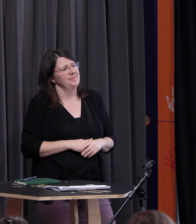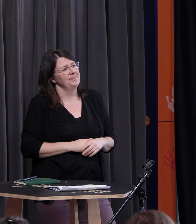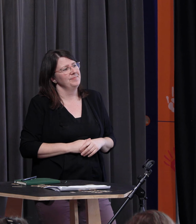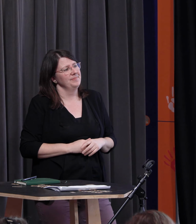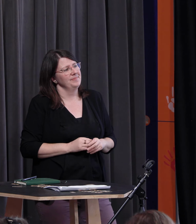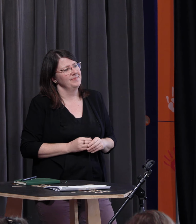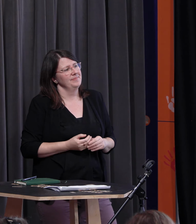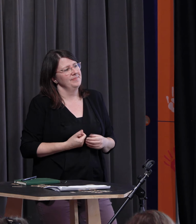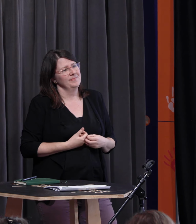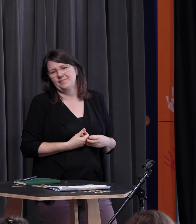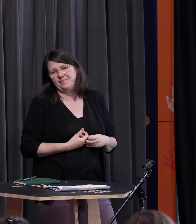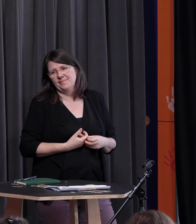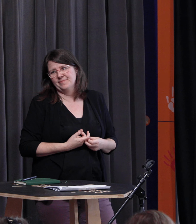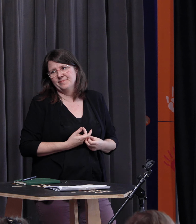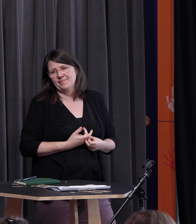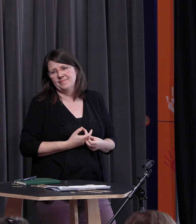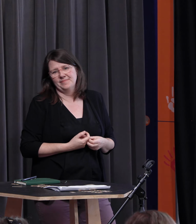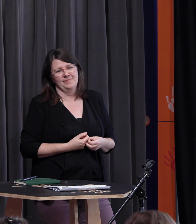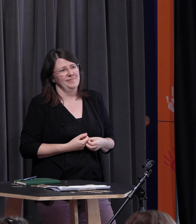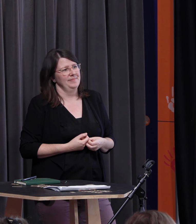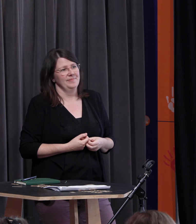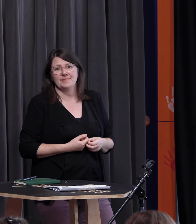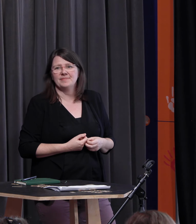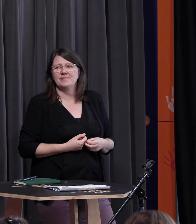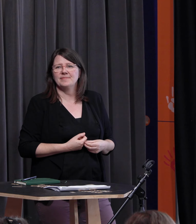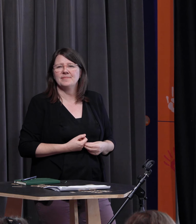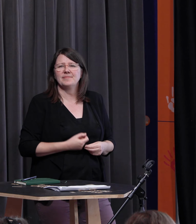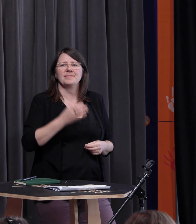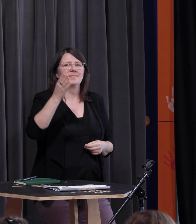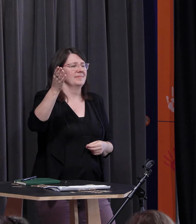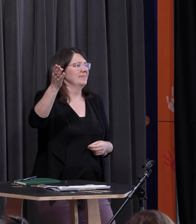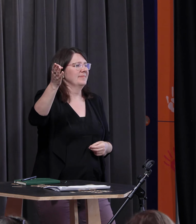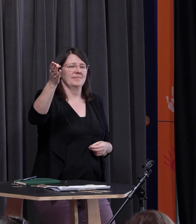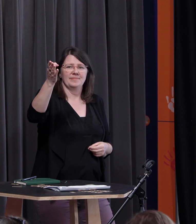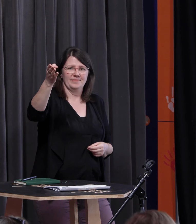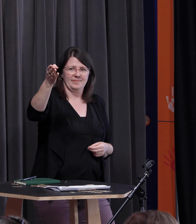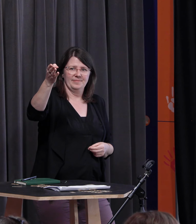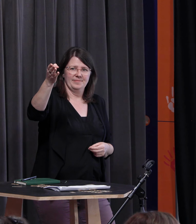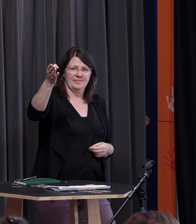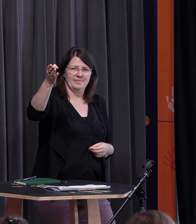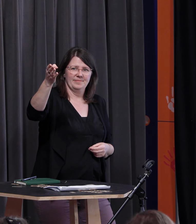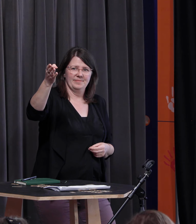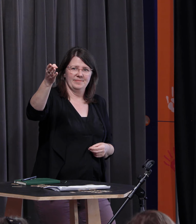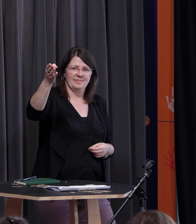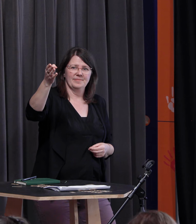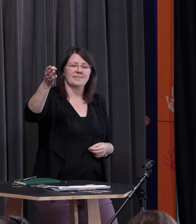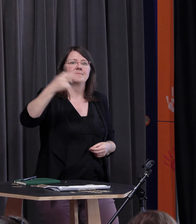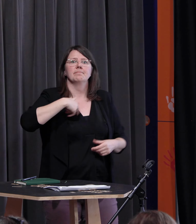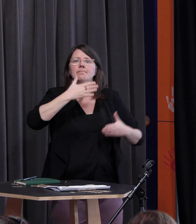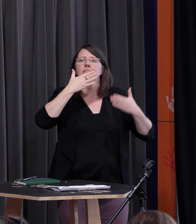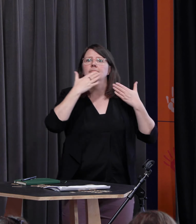Thanks, Paula. Good day, and thank you so much for that. My